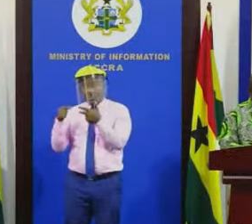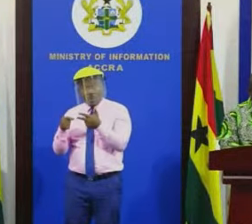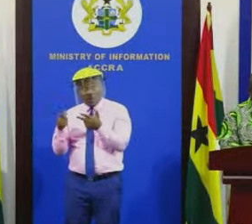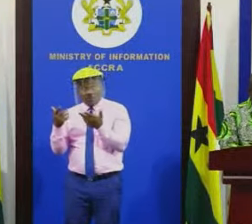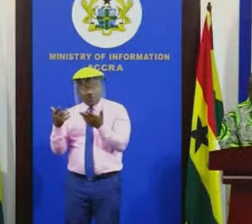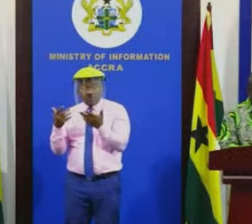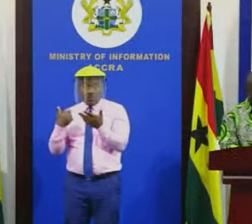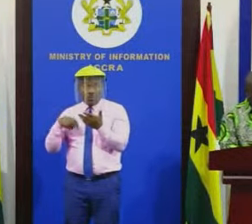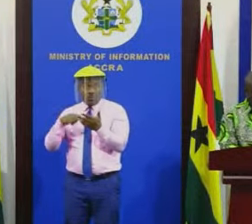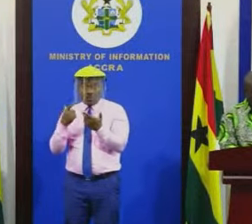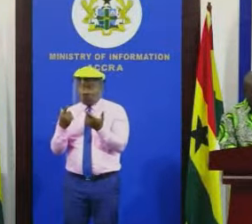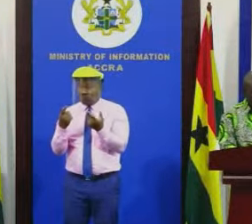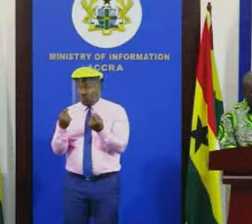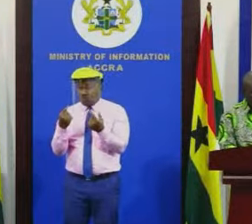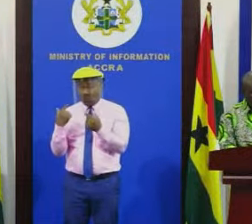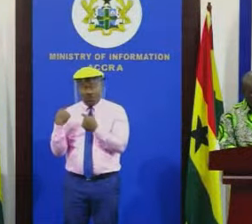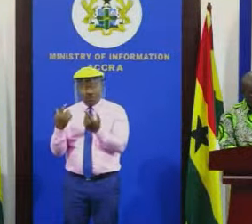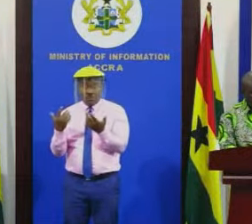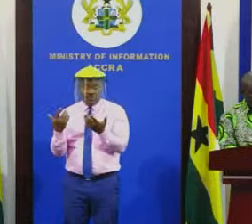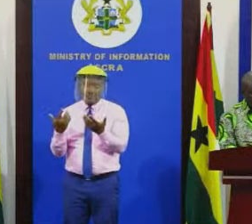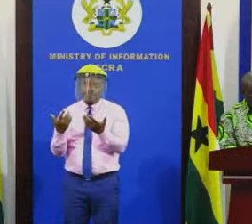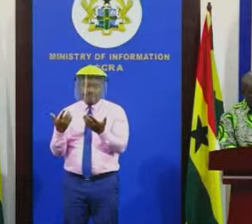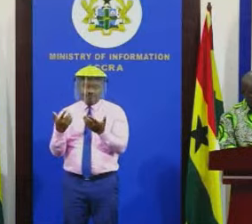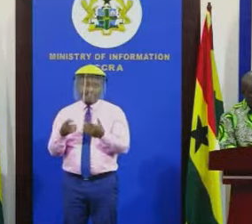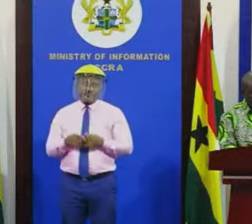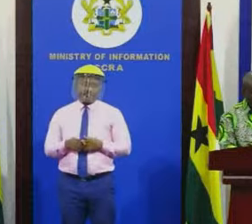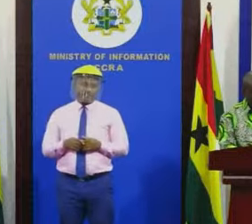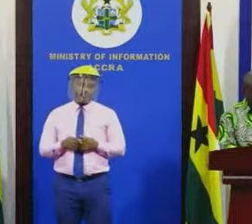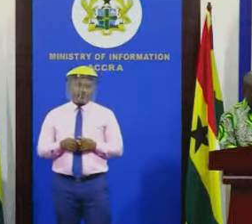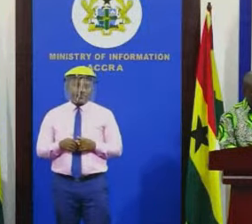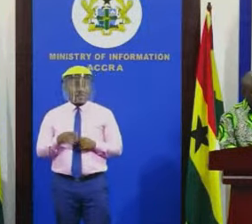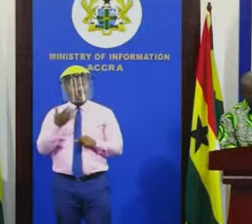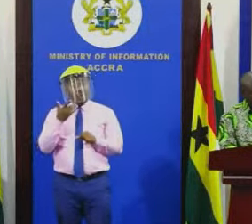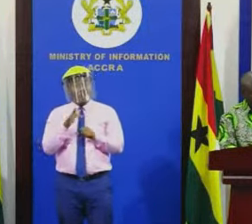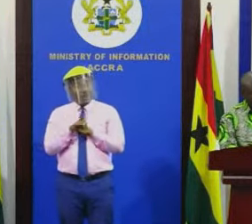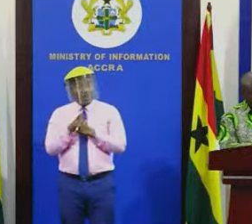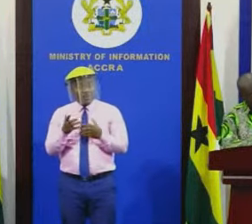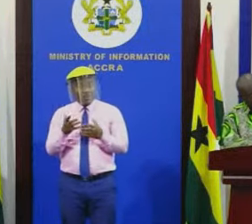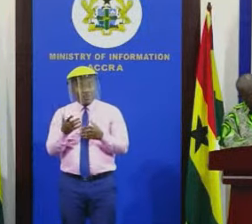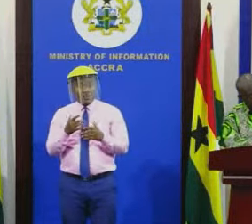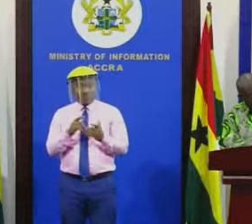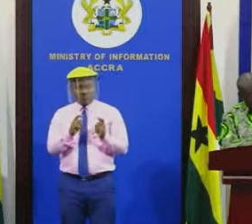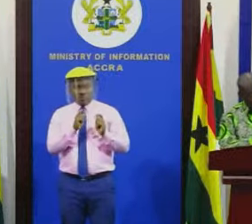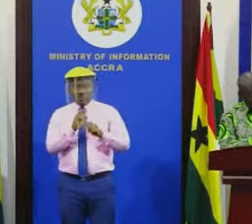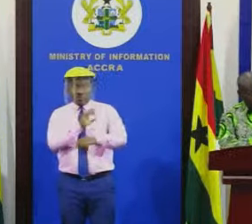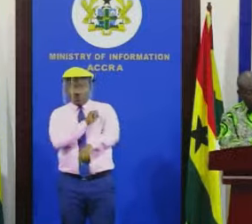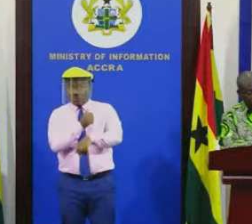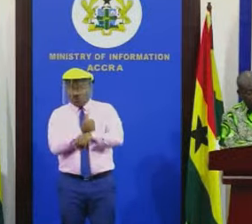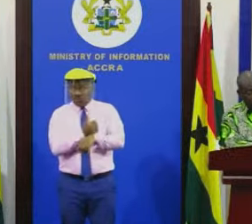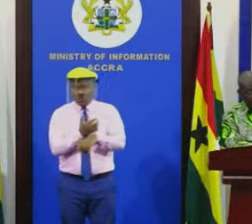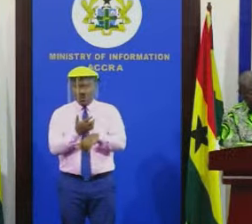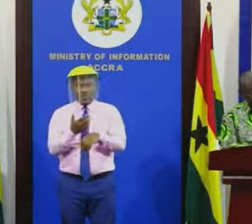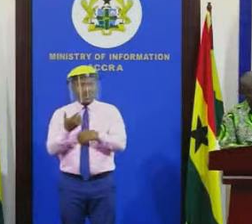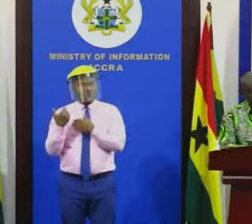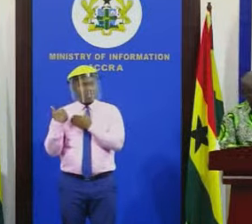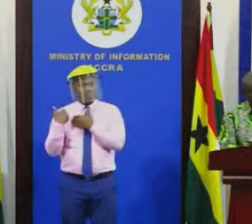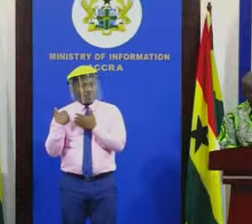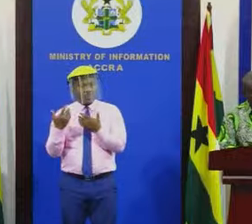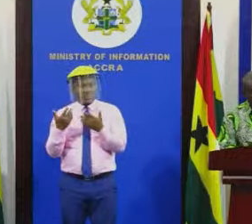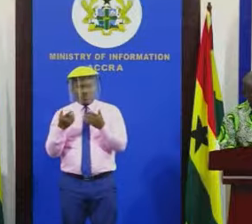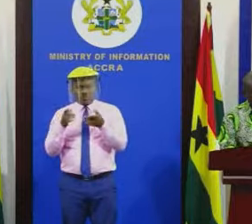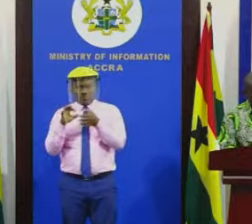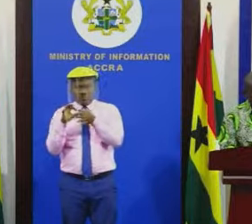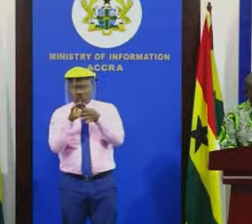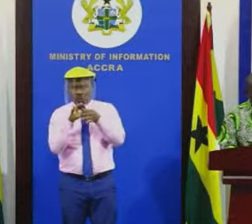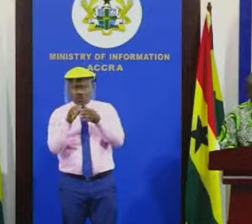far. The assurance is that as an authority charged with regulating, monitoring, and coordinating that activities